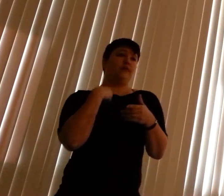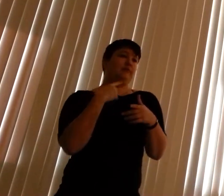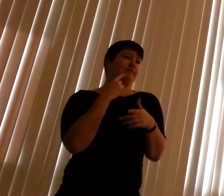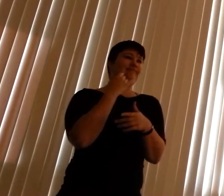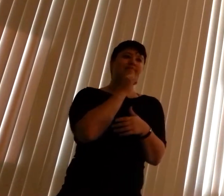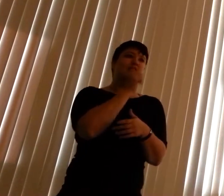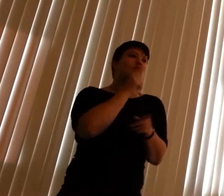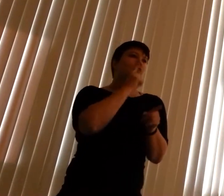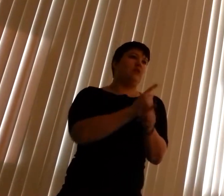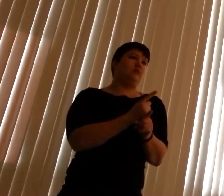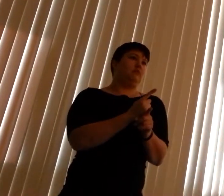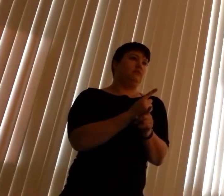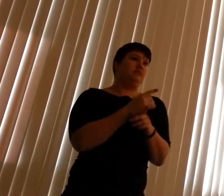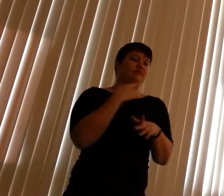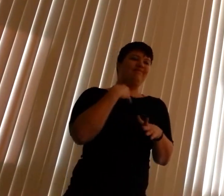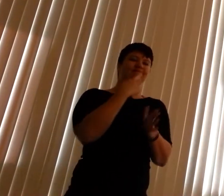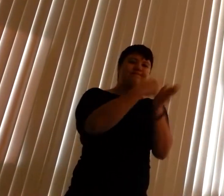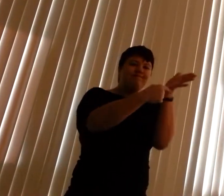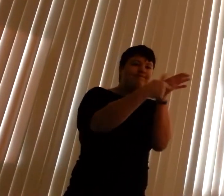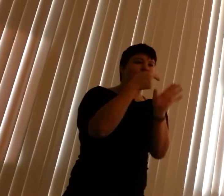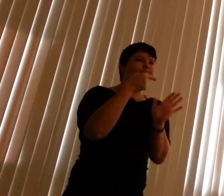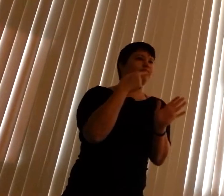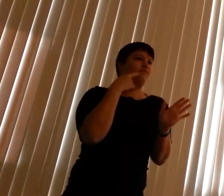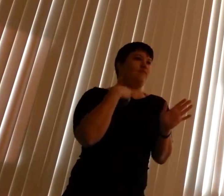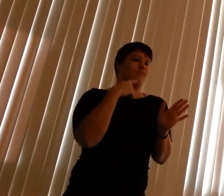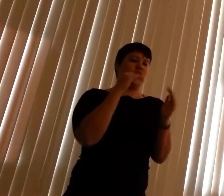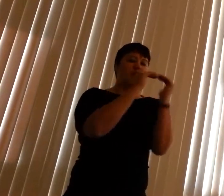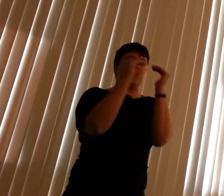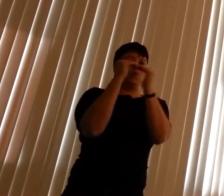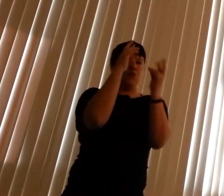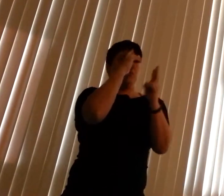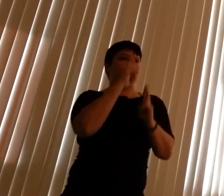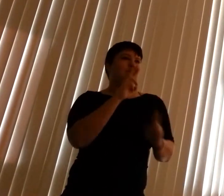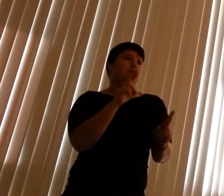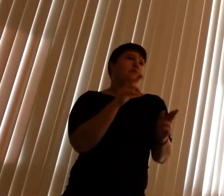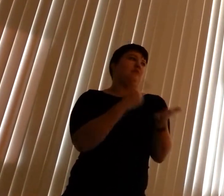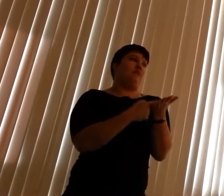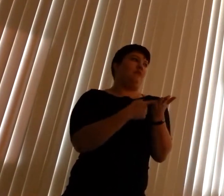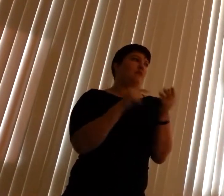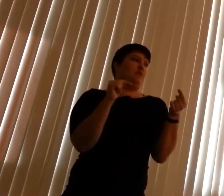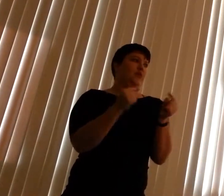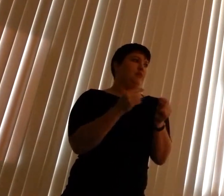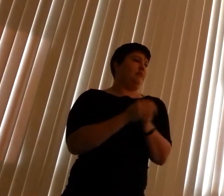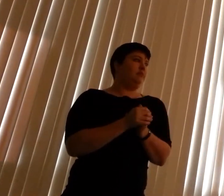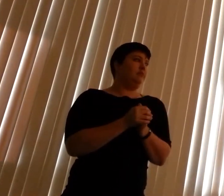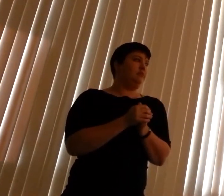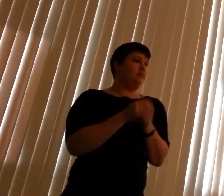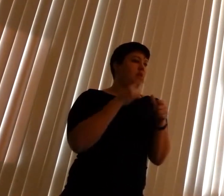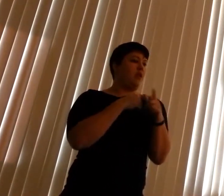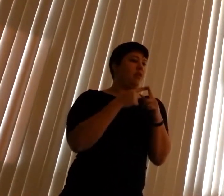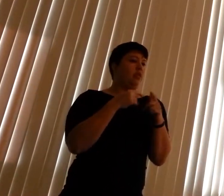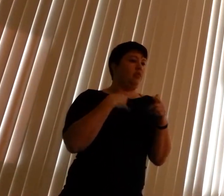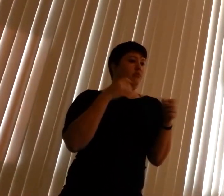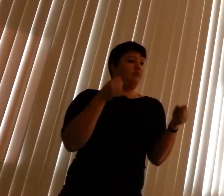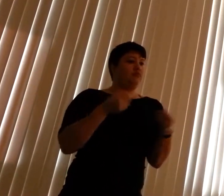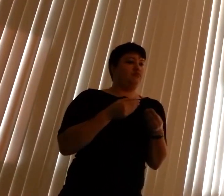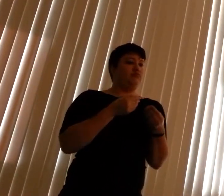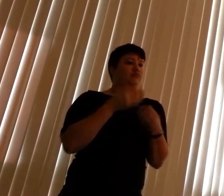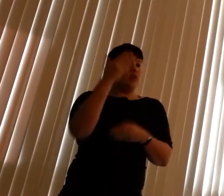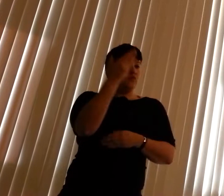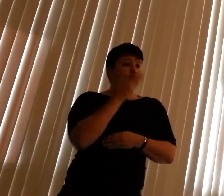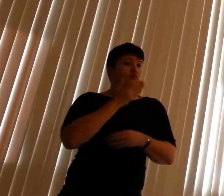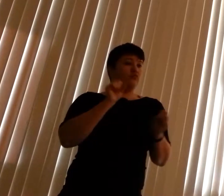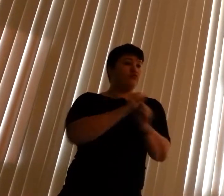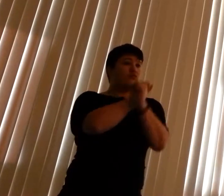I'm going to criticize the equal respect argument. I'll then introduce a broadly Kantian account of respect